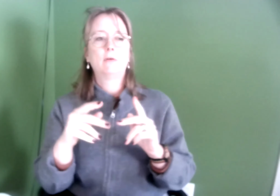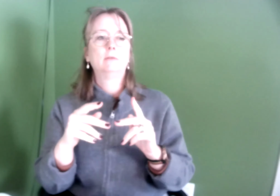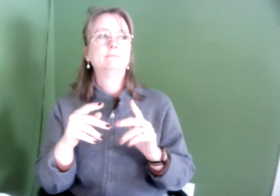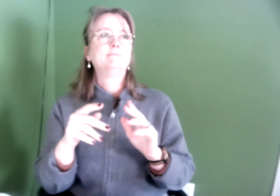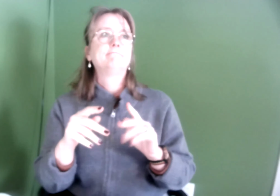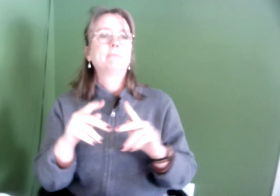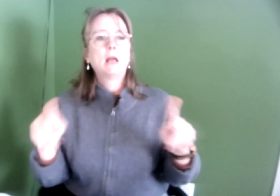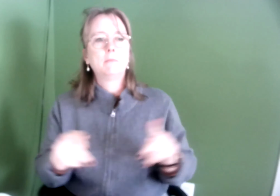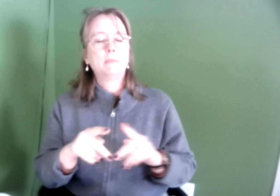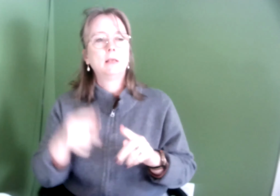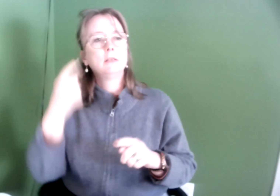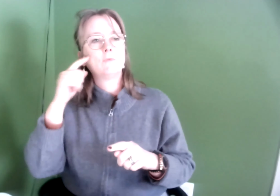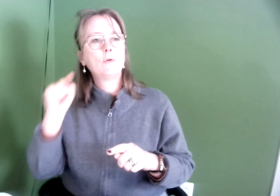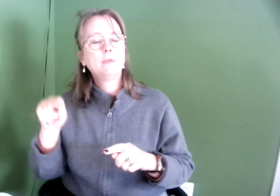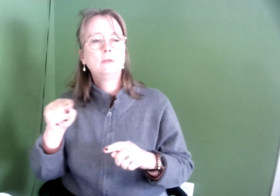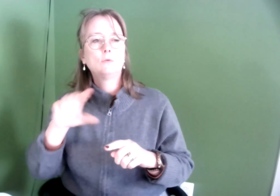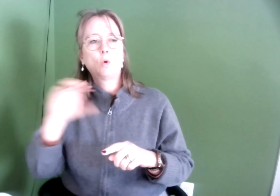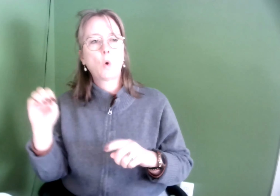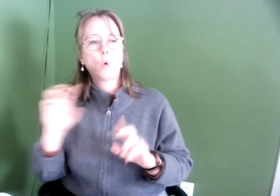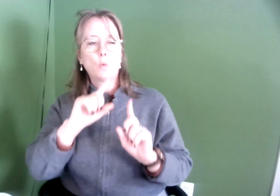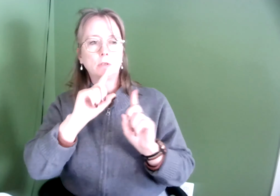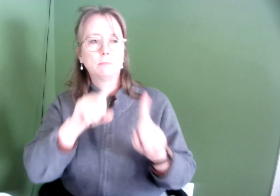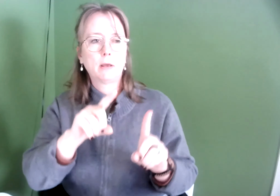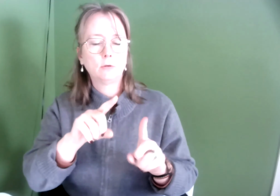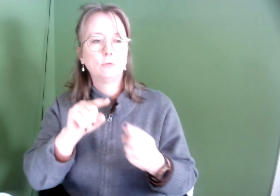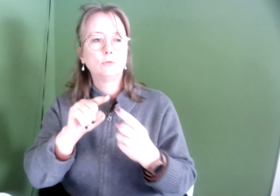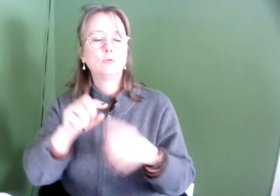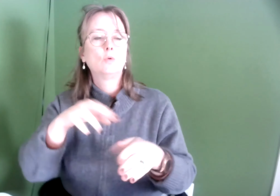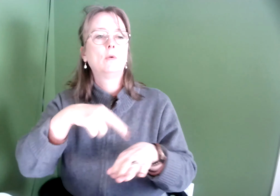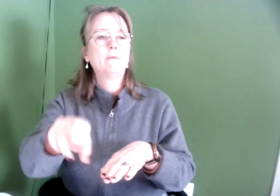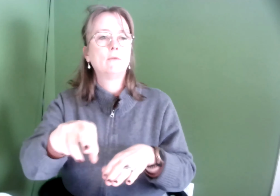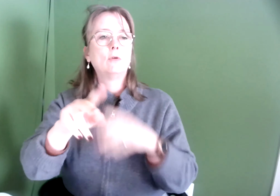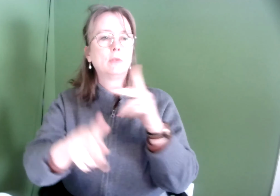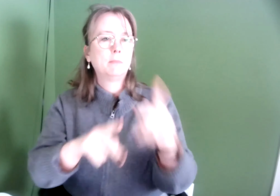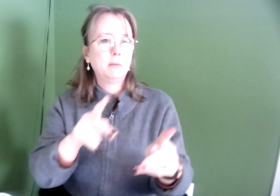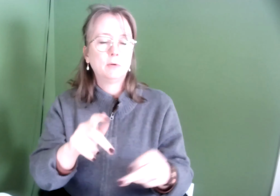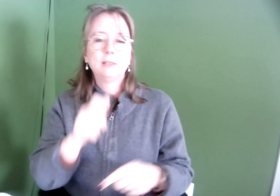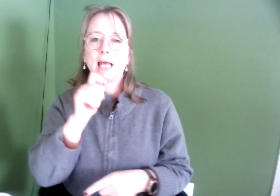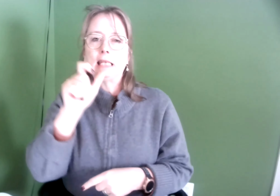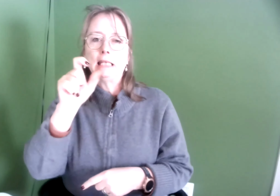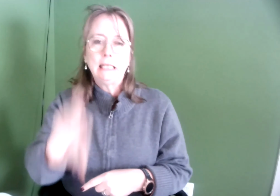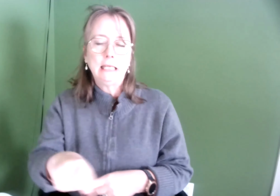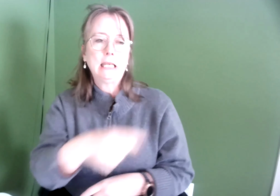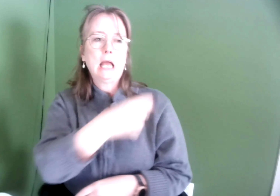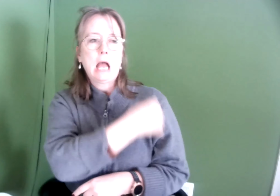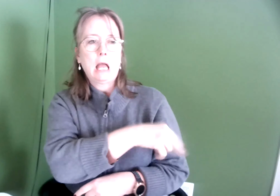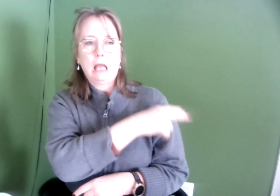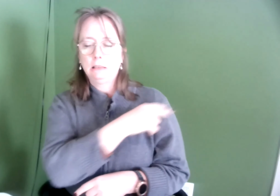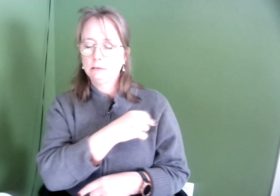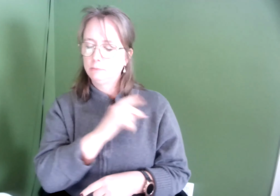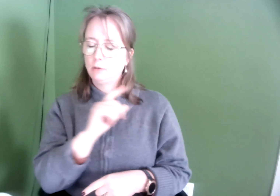co-responders to refer these people. So a place outside of the hospital, like the co-responder is great